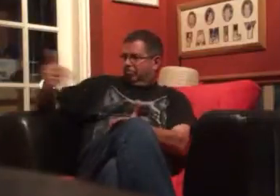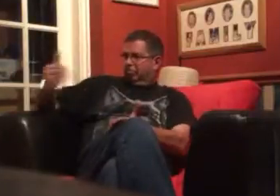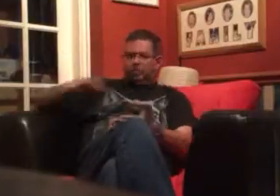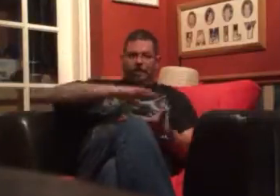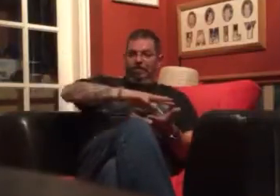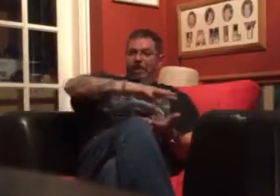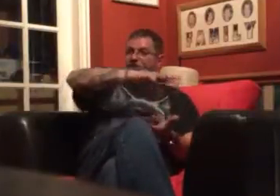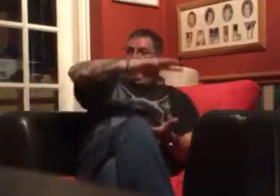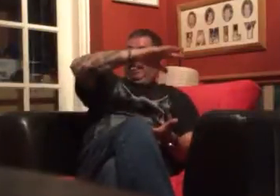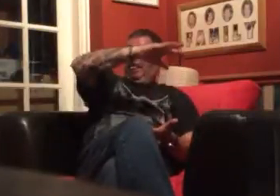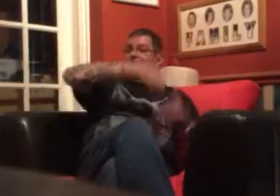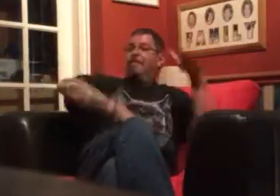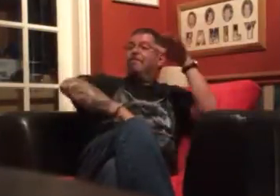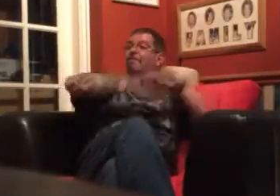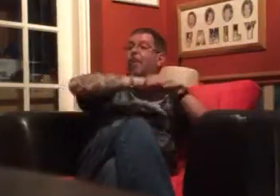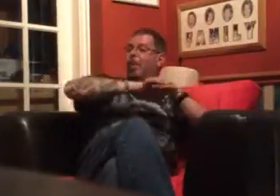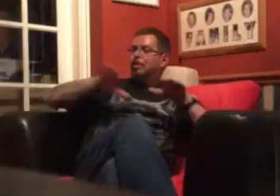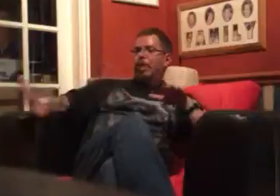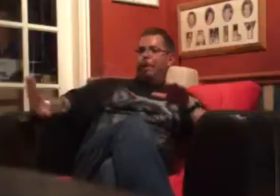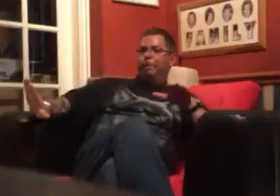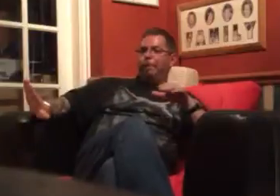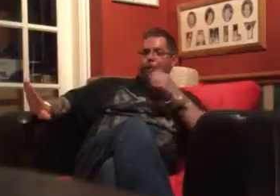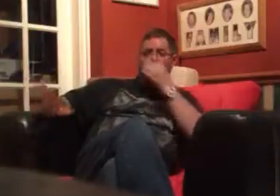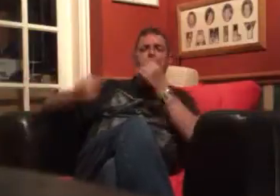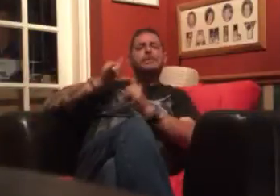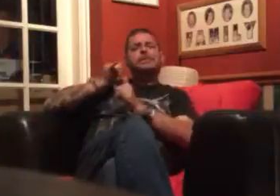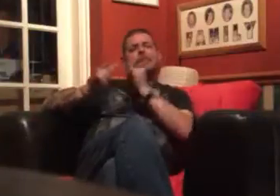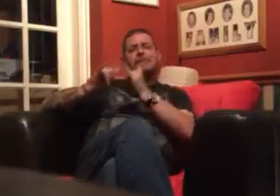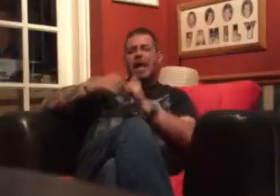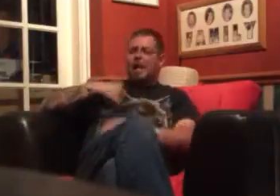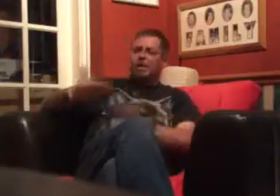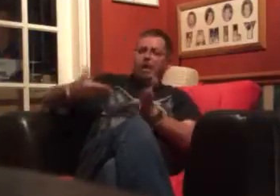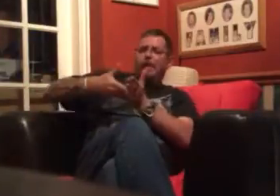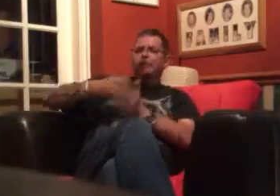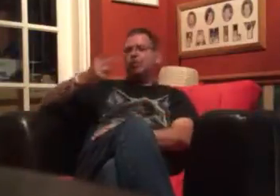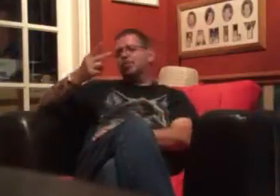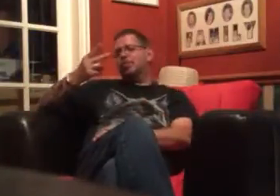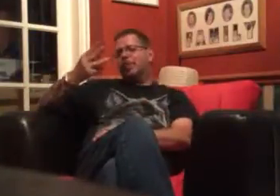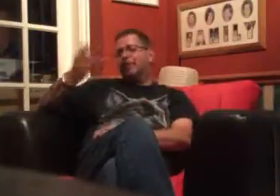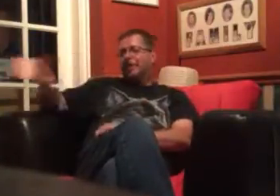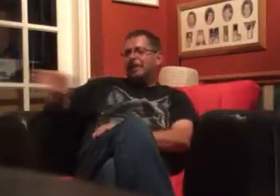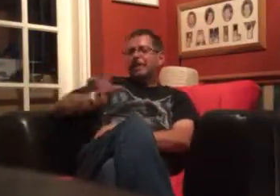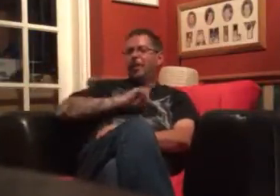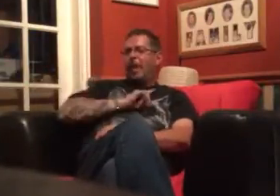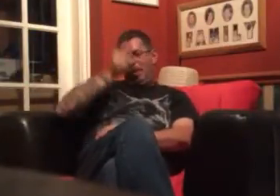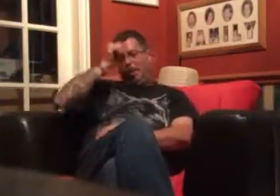clearing. So any spaces left on the course. So clearing is then used as a secondary tool, to get an